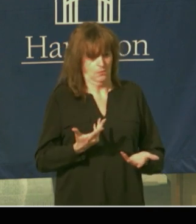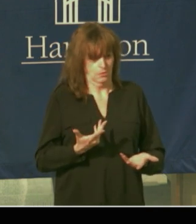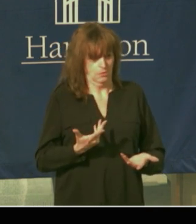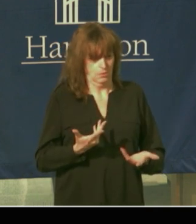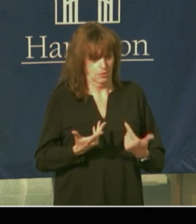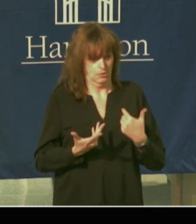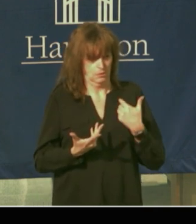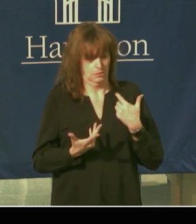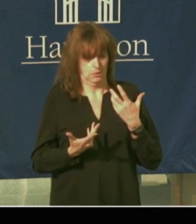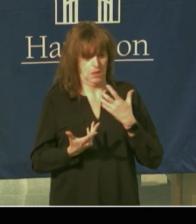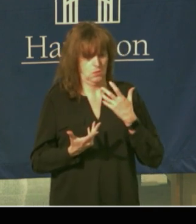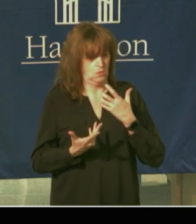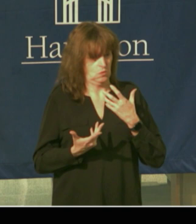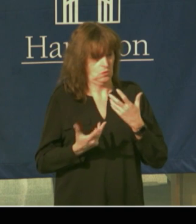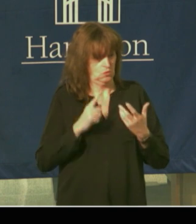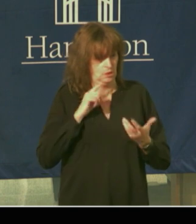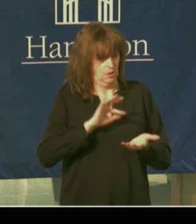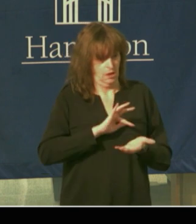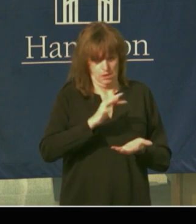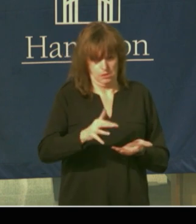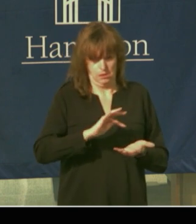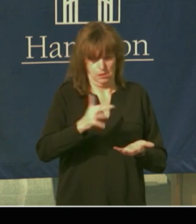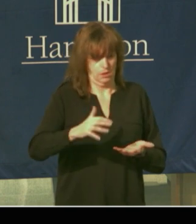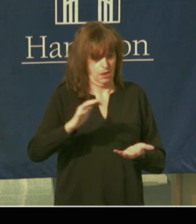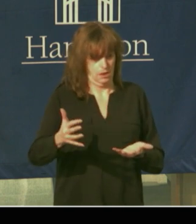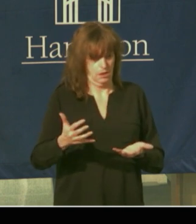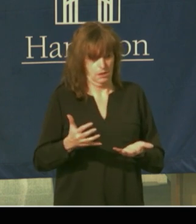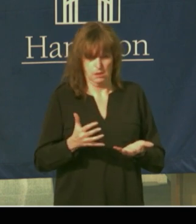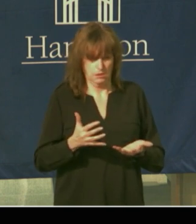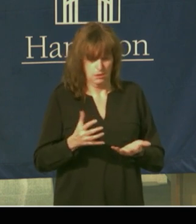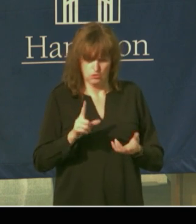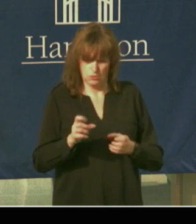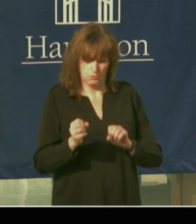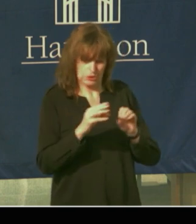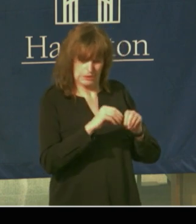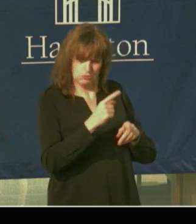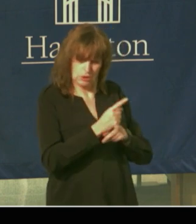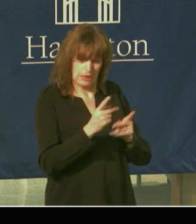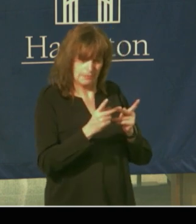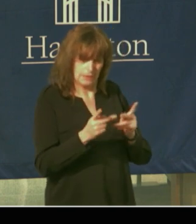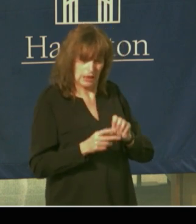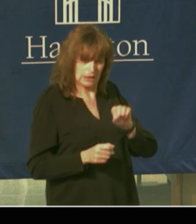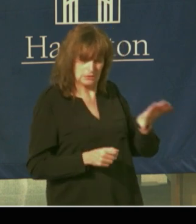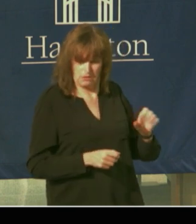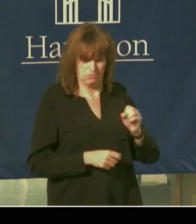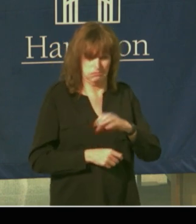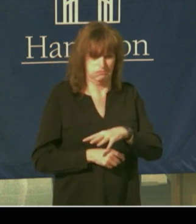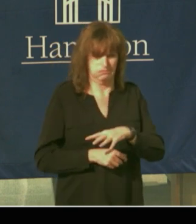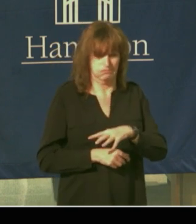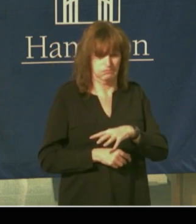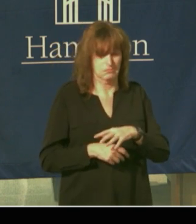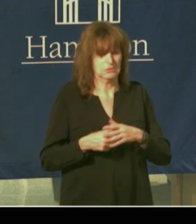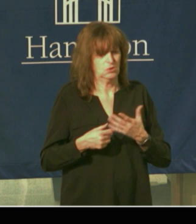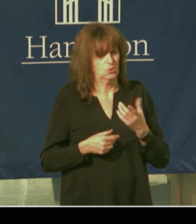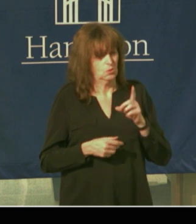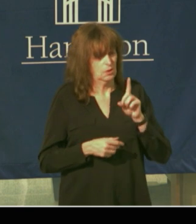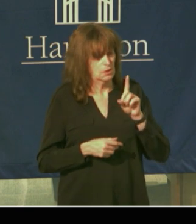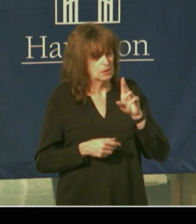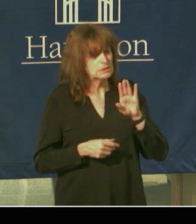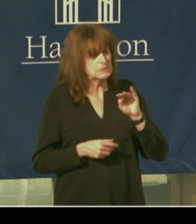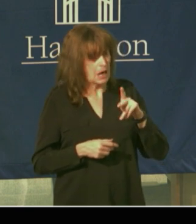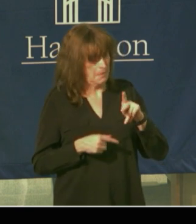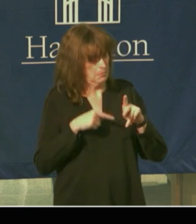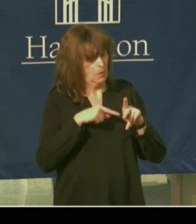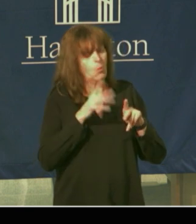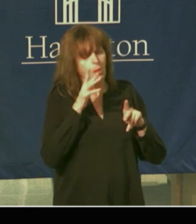want to encourage folks to take it to the right place. So we'll get that service up and going in the next couple of days. Thank you very much, Paul. Mr.